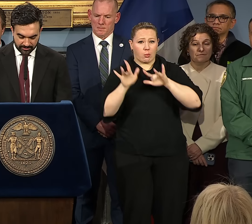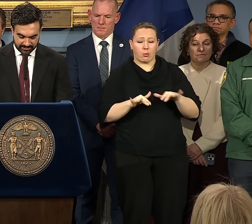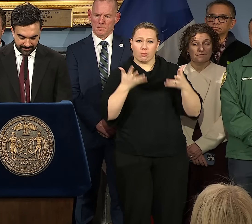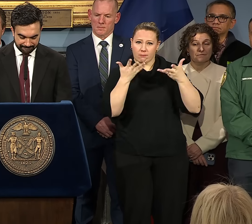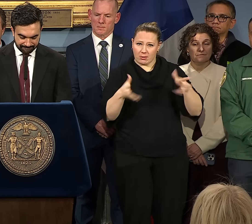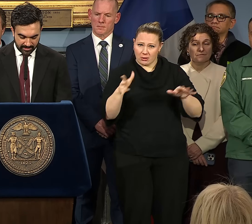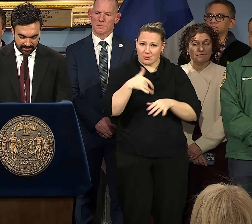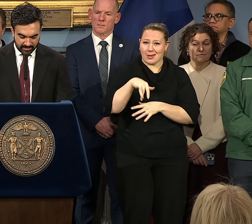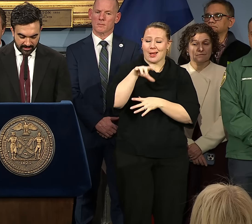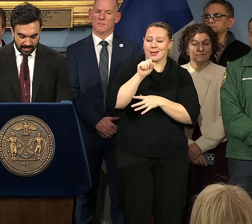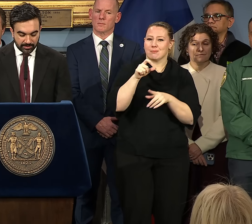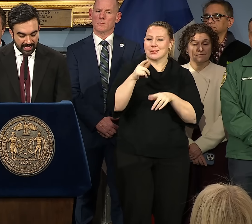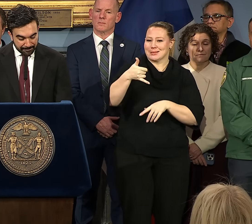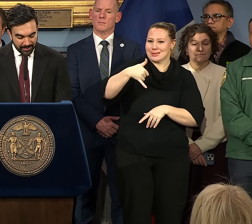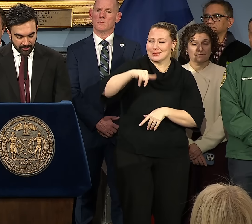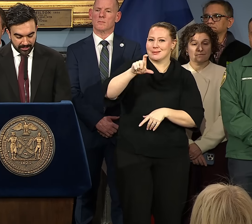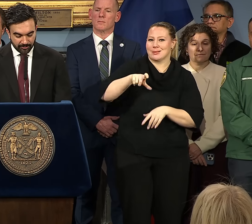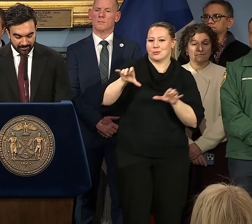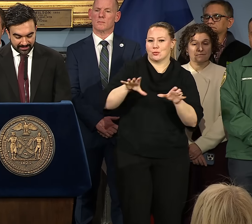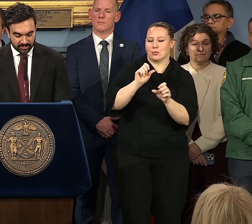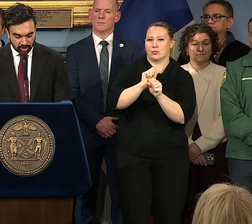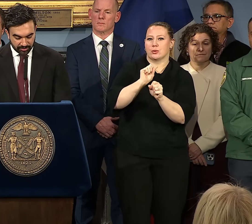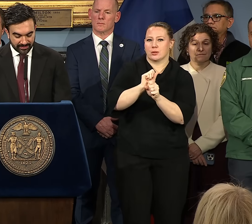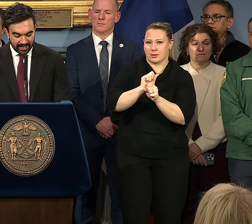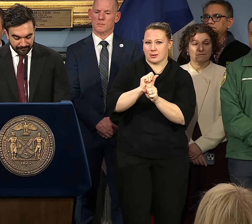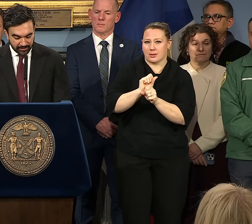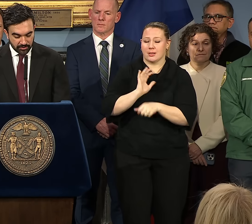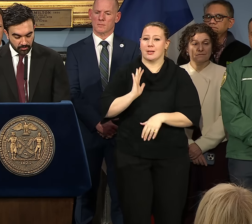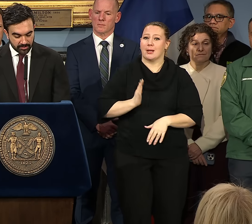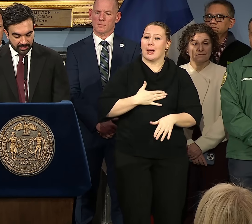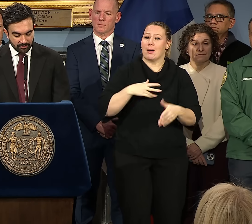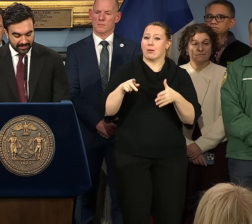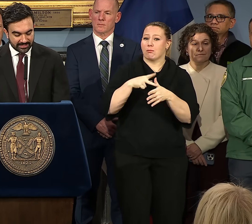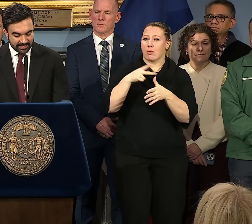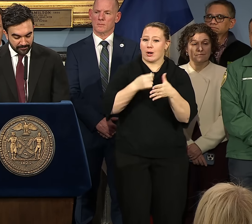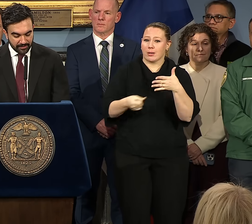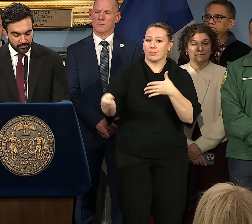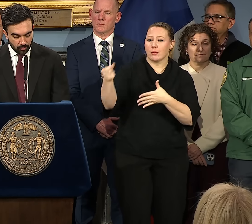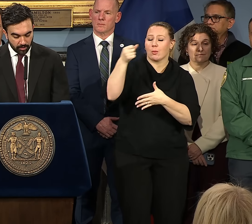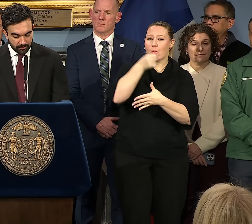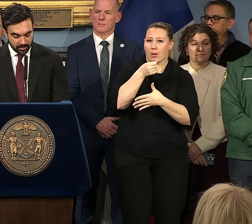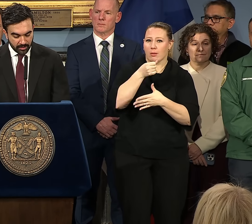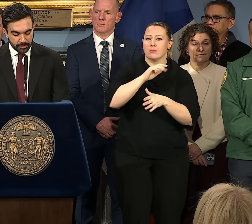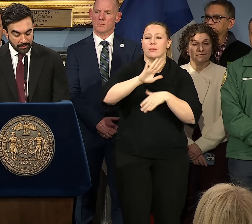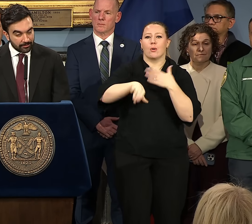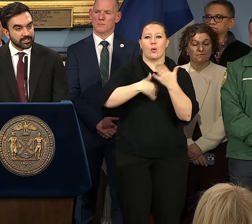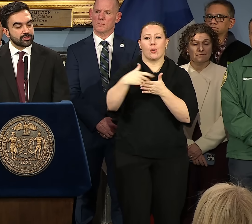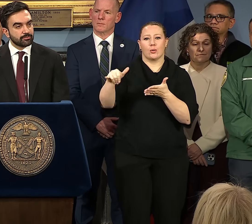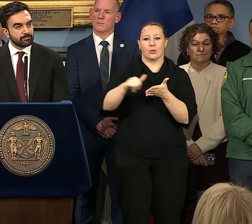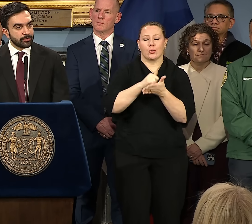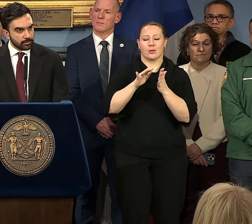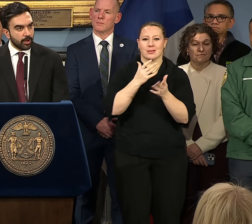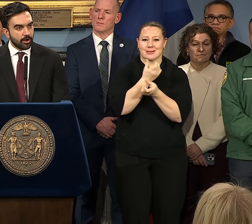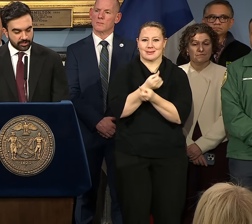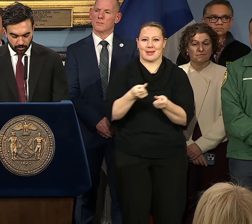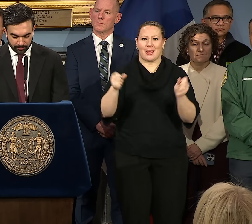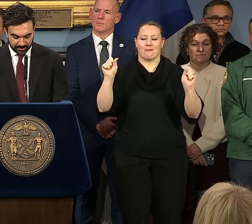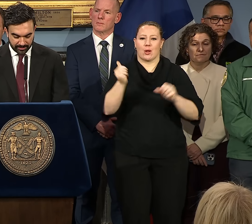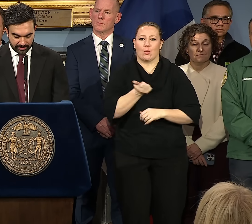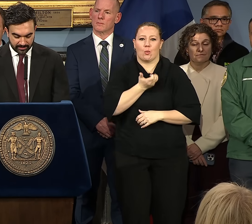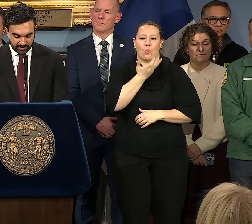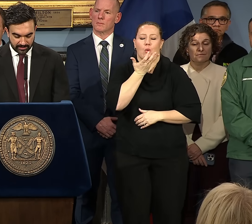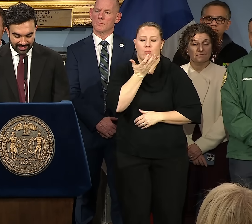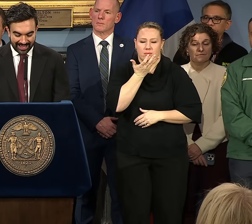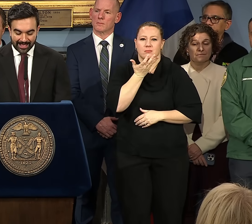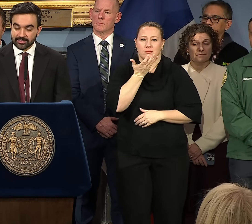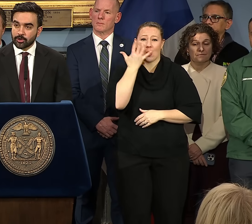restore our city. Our top priority remains ensuring that every New Yorker can remain safe and warm throughout this prolonged cold